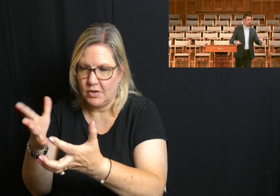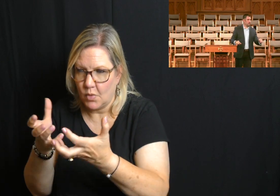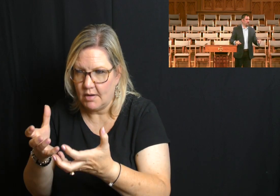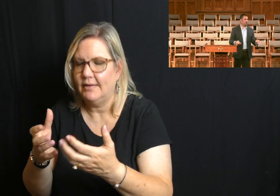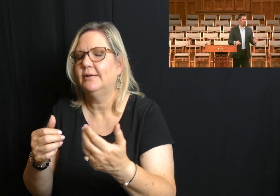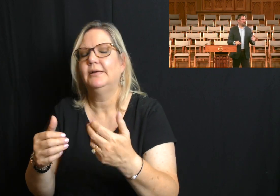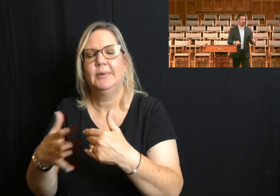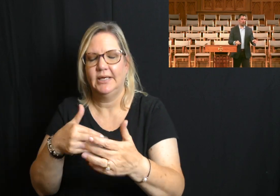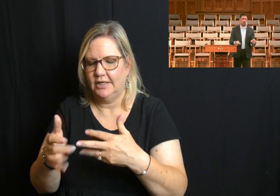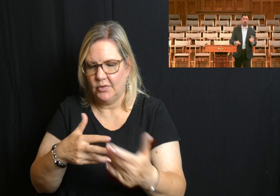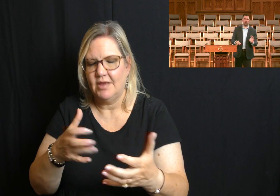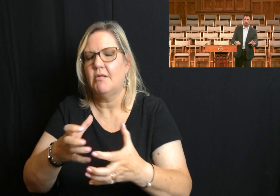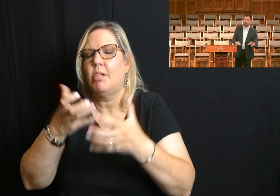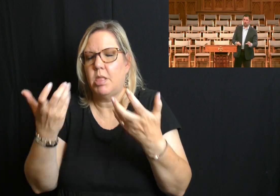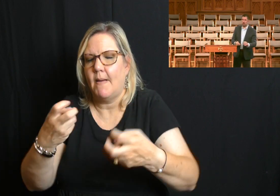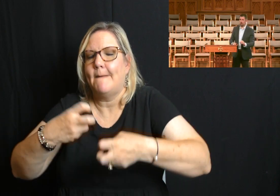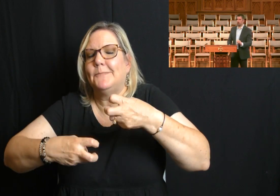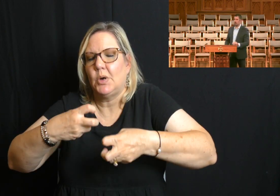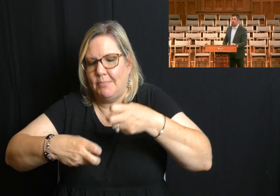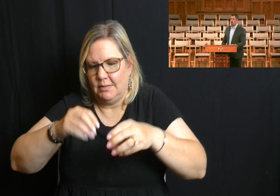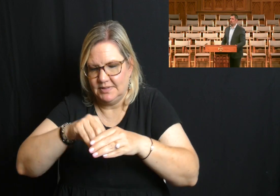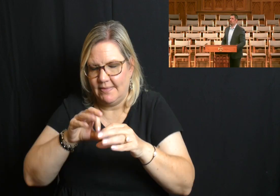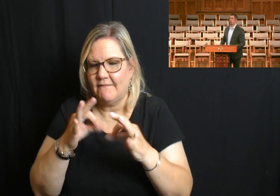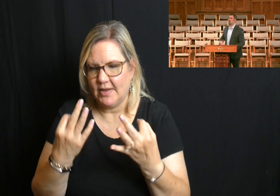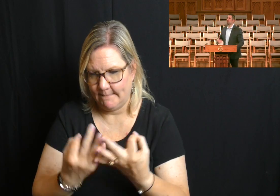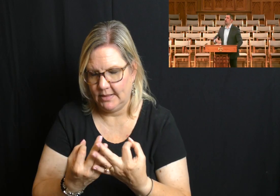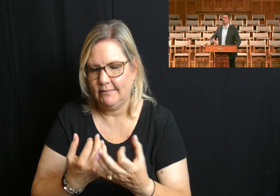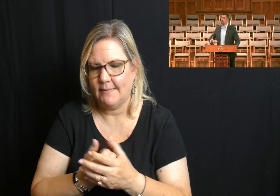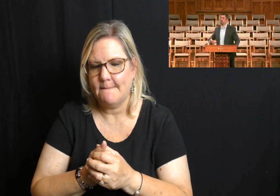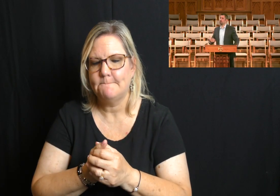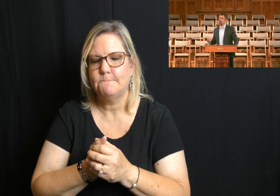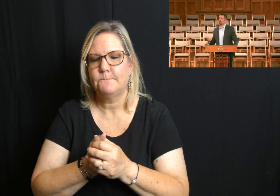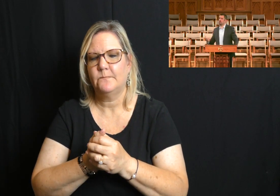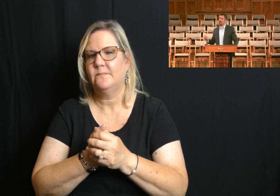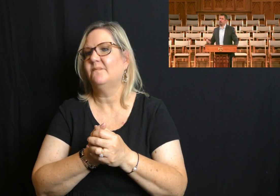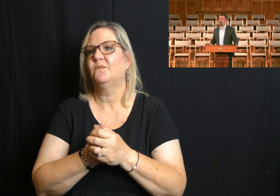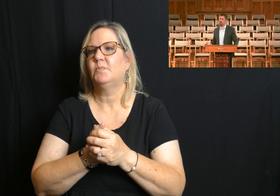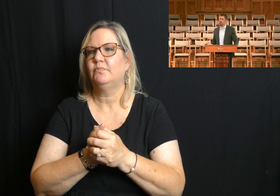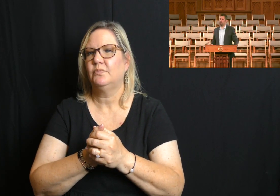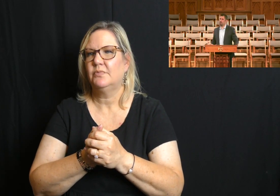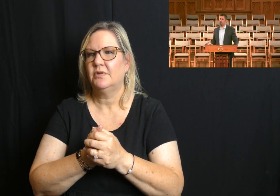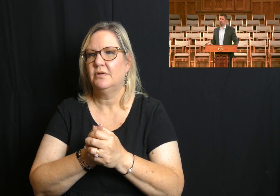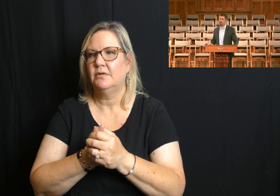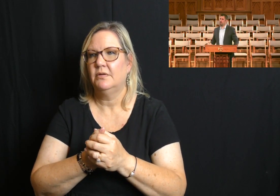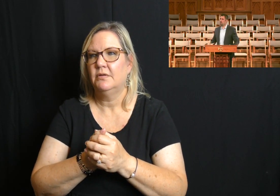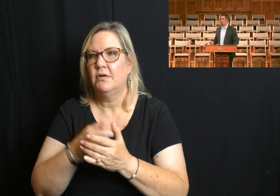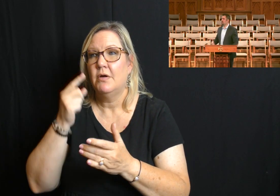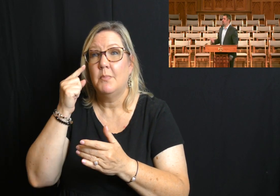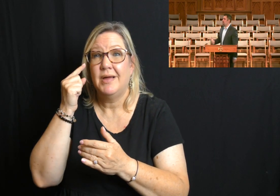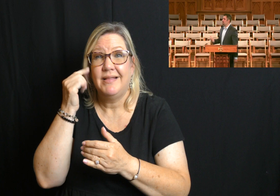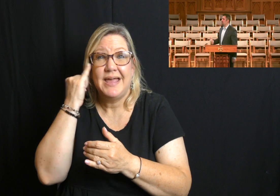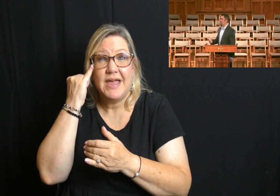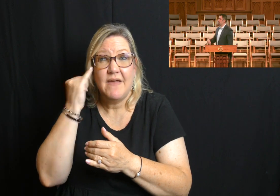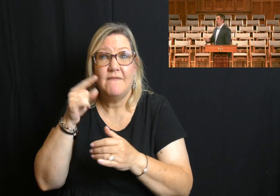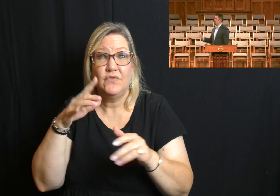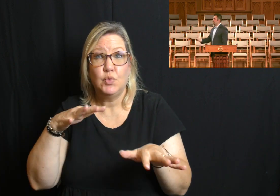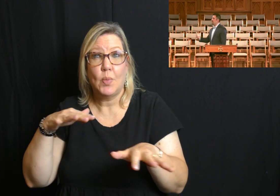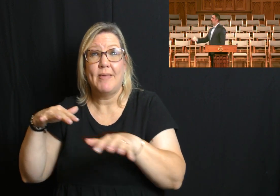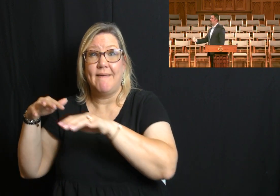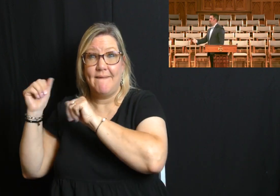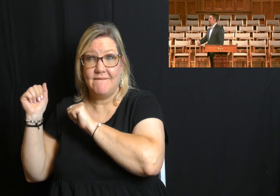somewhere and you live somewhere where you don't belong, you just long to go back home. You just long for